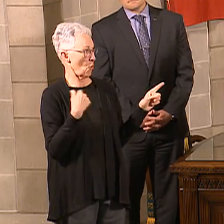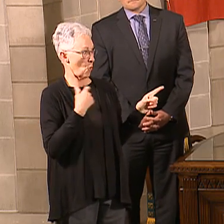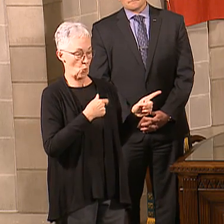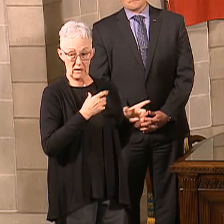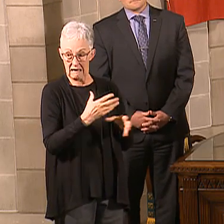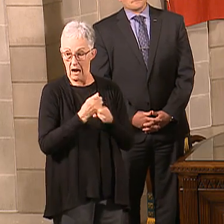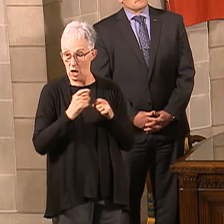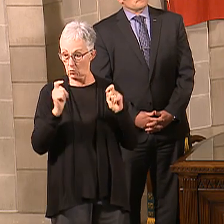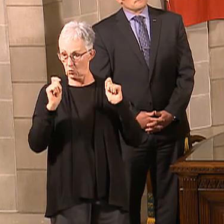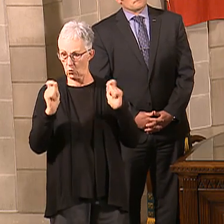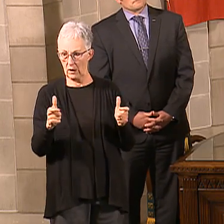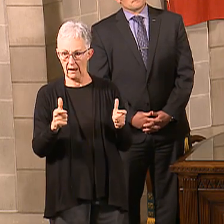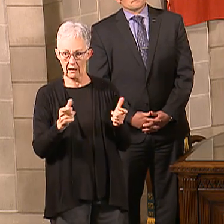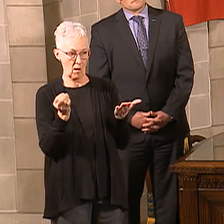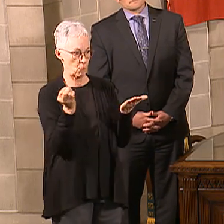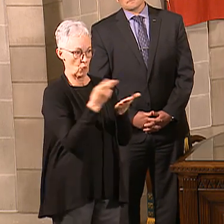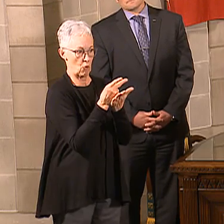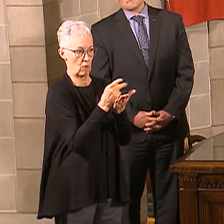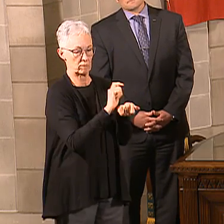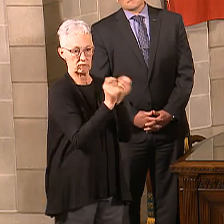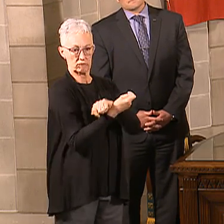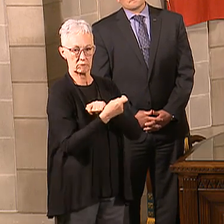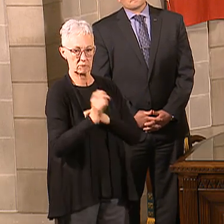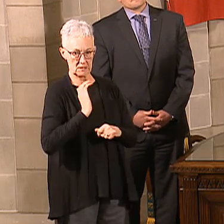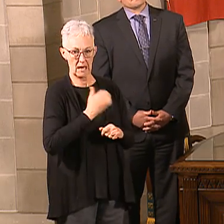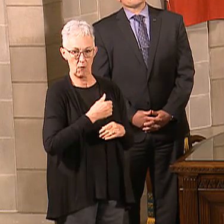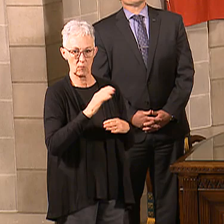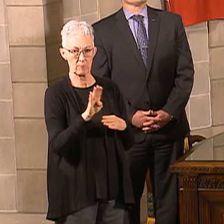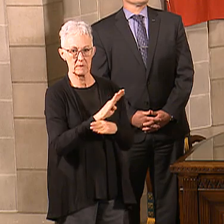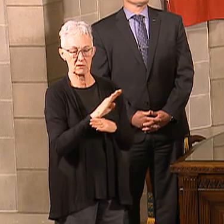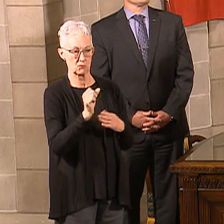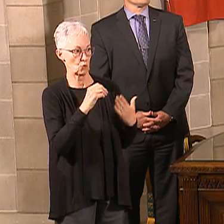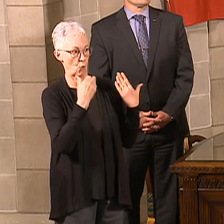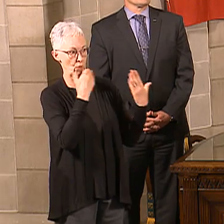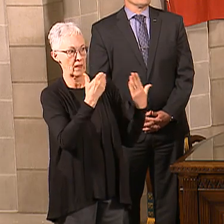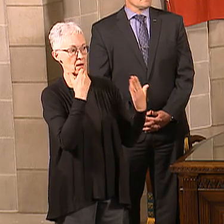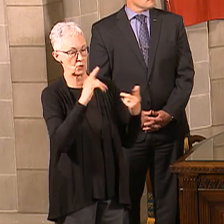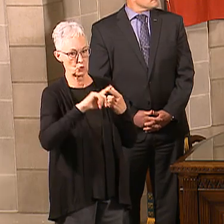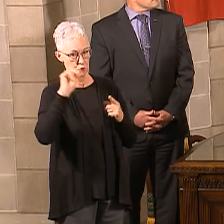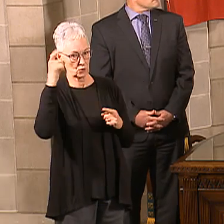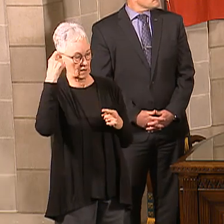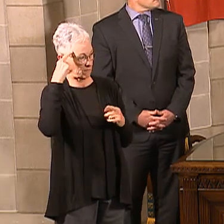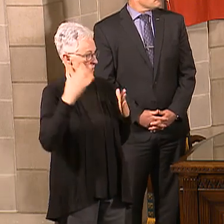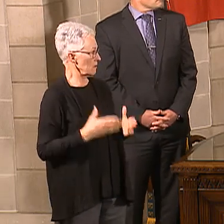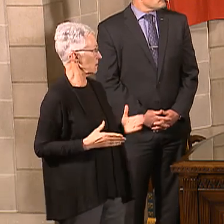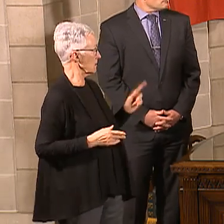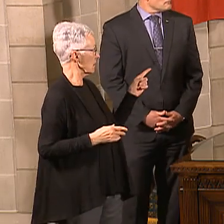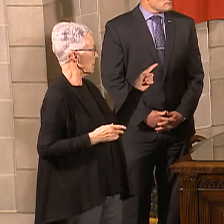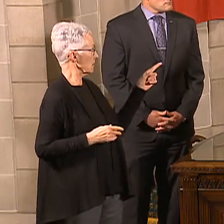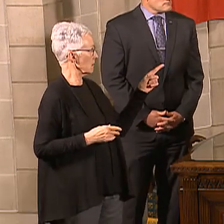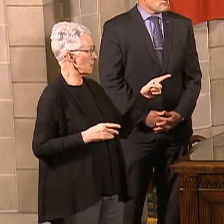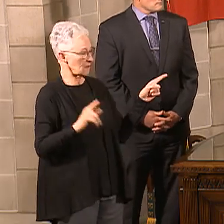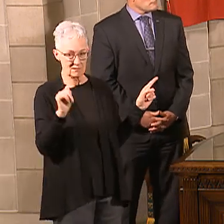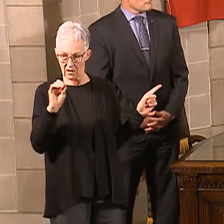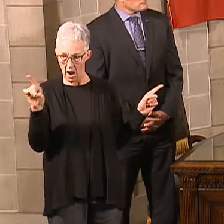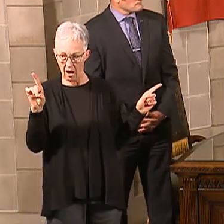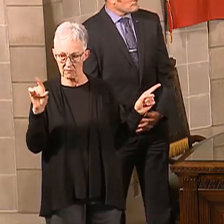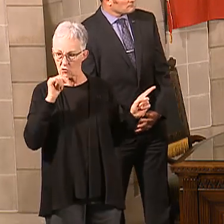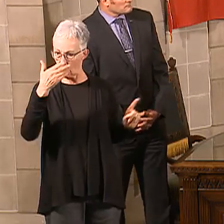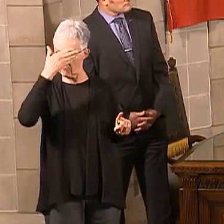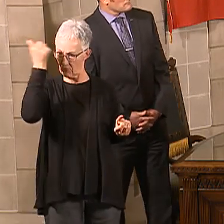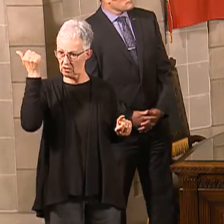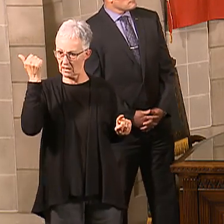think it's just really a great thing for Nebraska agriculture, especially in this week during these tough times. Thank you. And Todd, don't forget, we got to highlight that